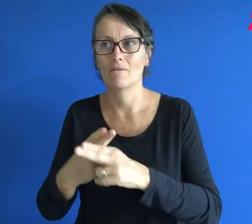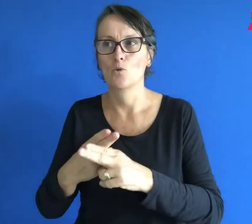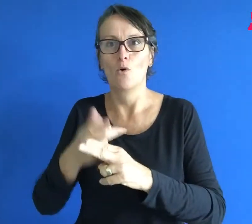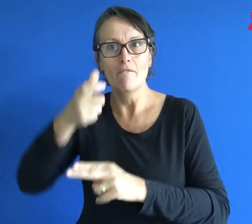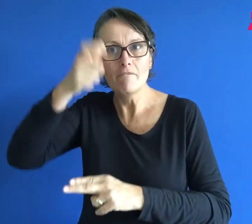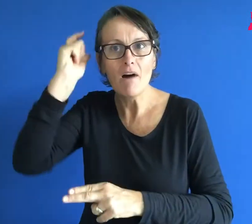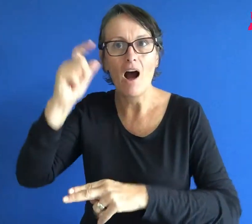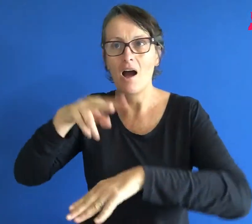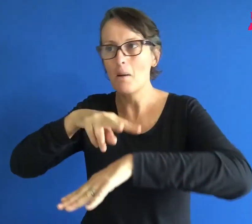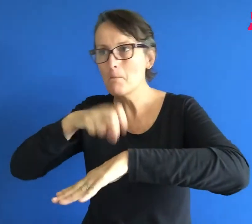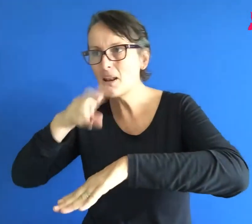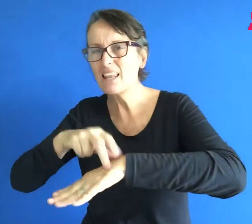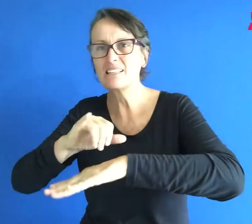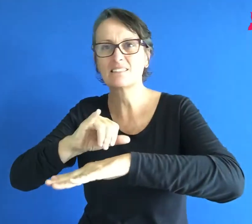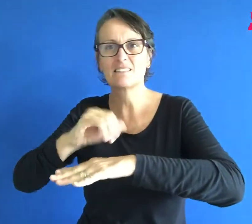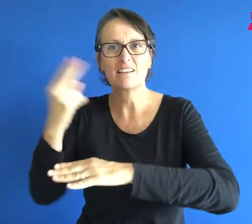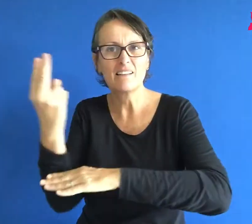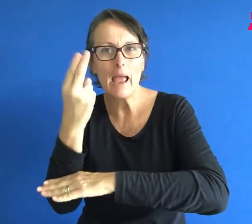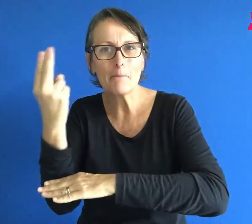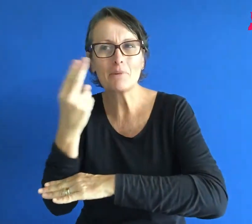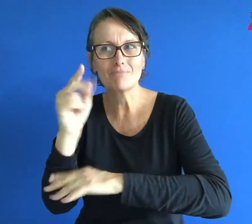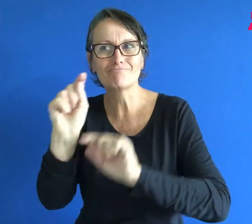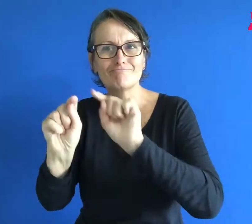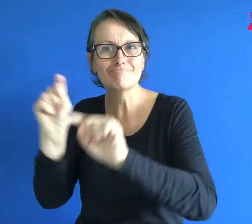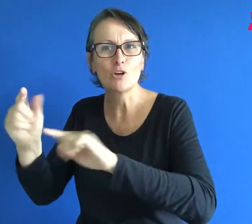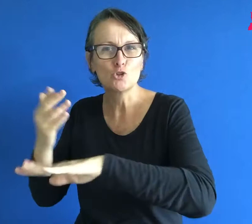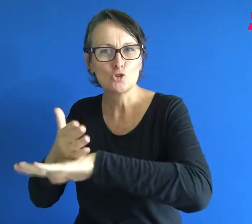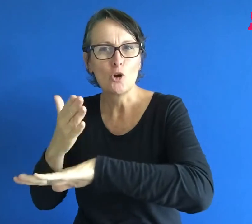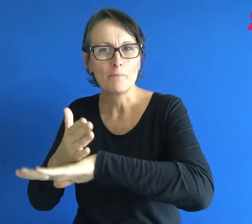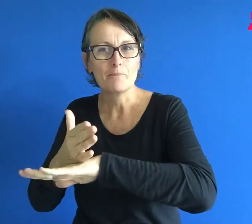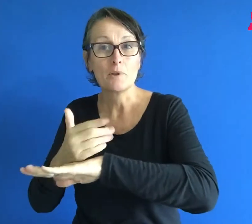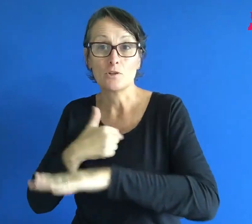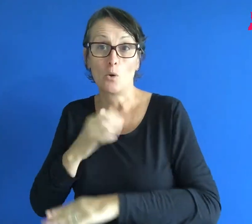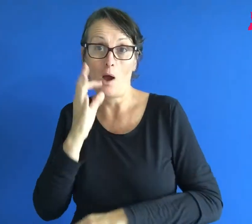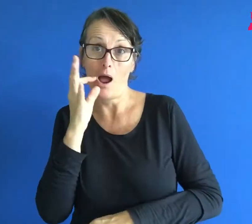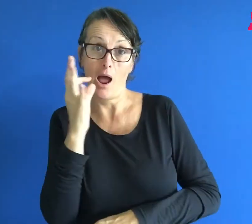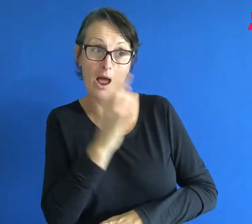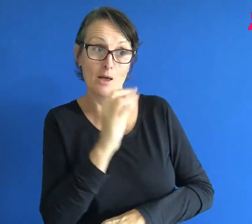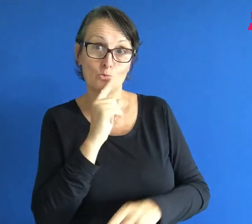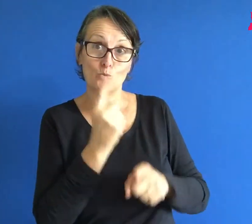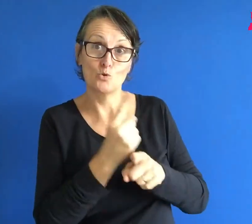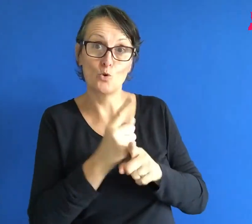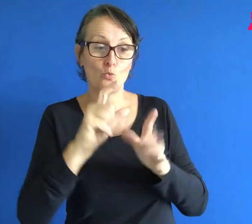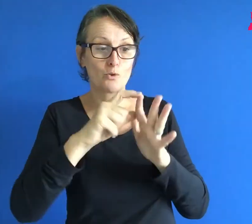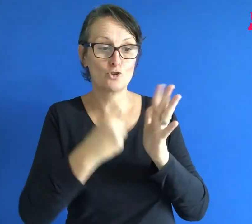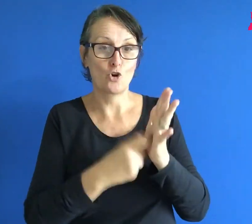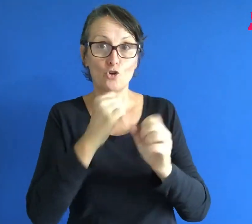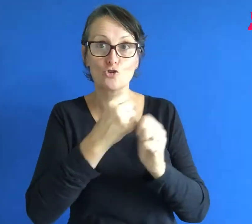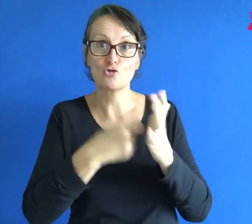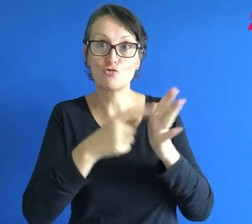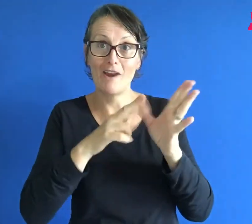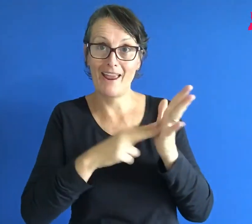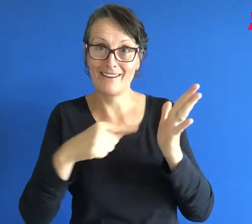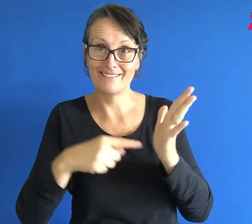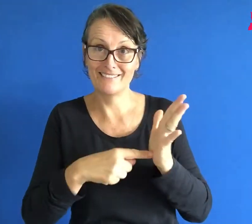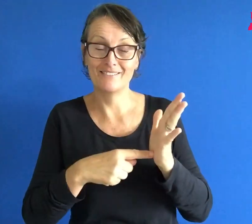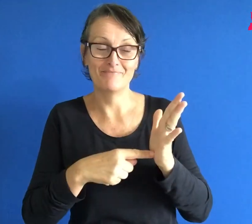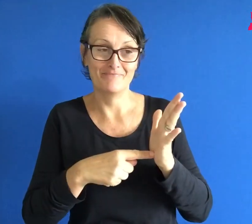understanding of this mental health condition from one of the experts, and so I consulted with Dr. Grant Blaschke, who is Beyond Blue's lead